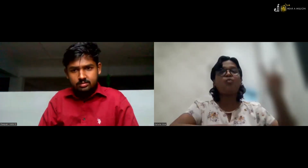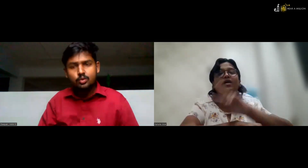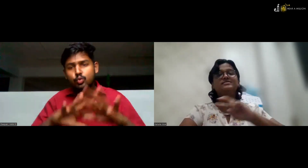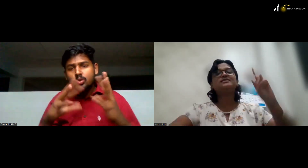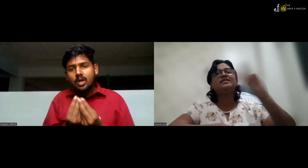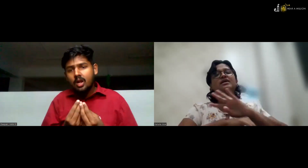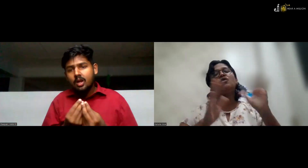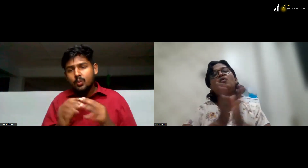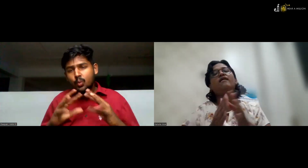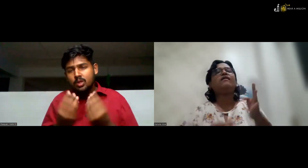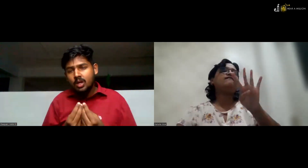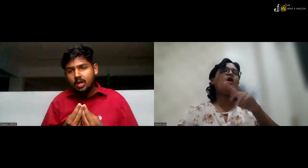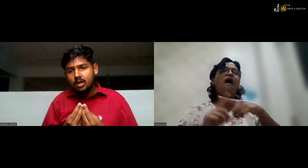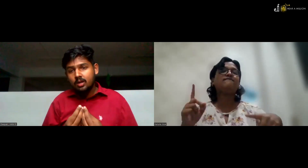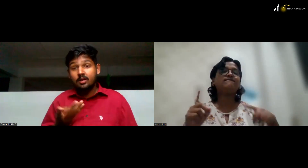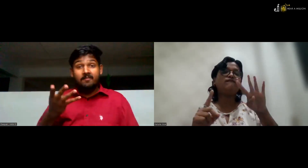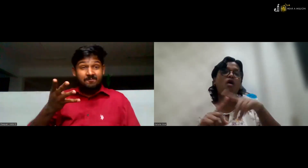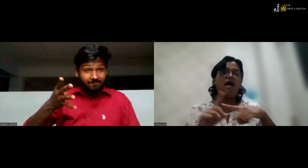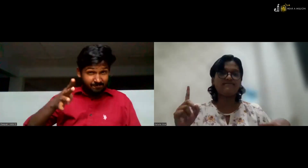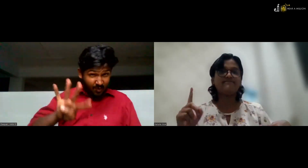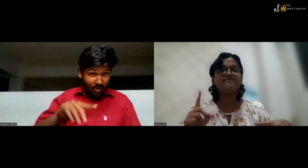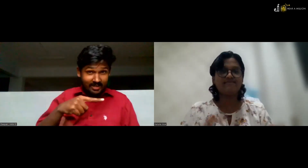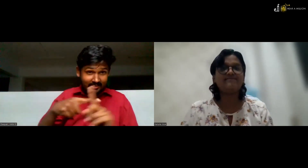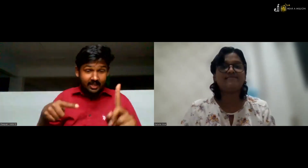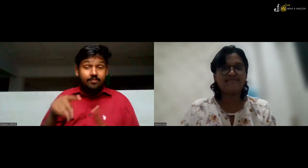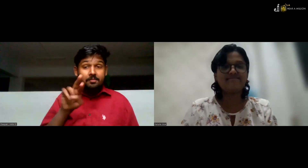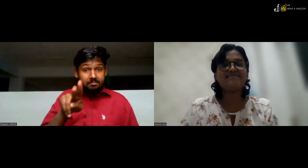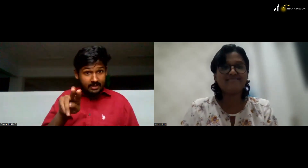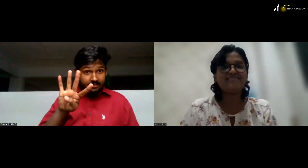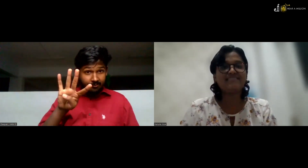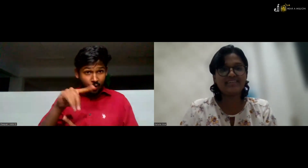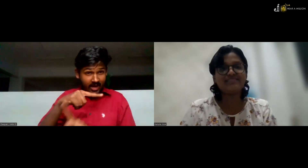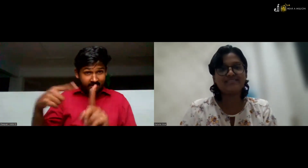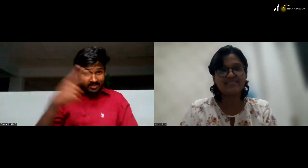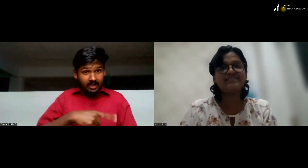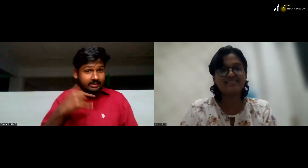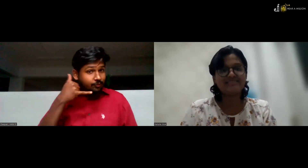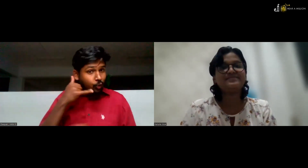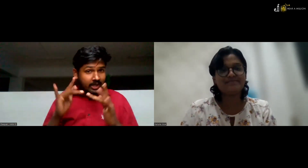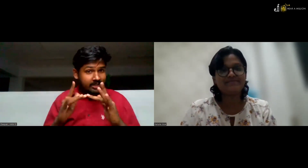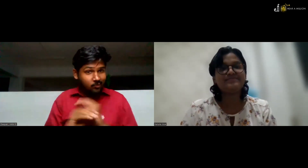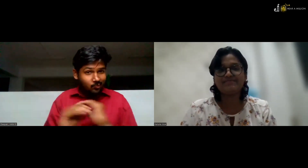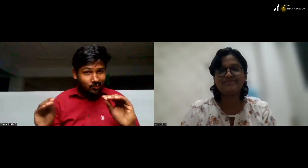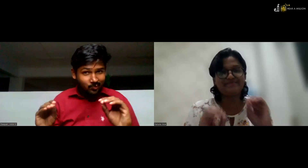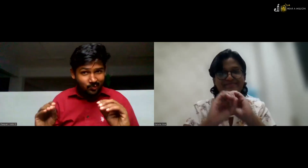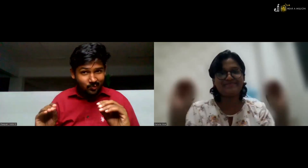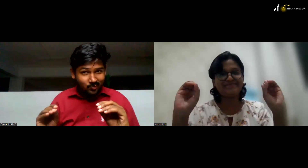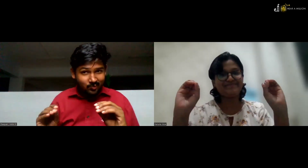took like one day we traveled and then we stayed, we took a break, and this is how we